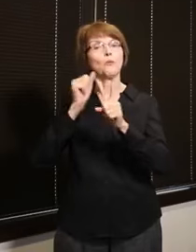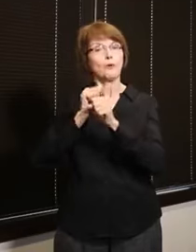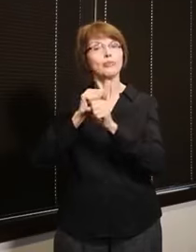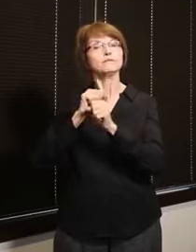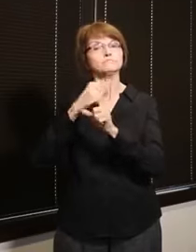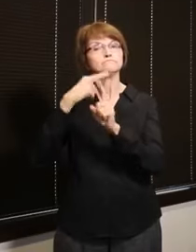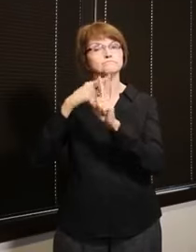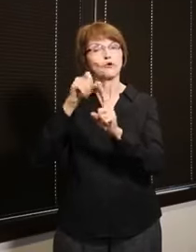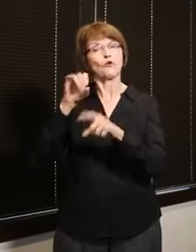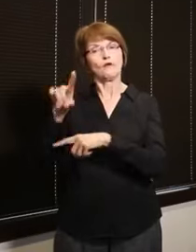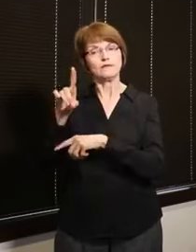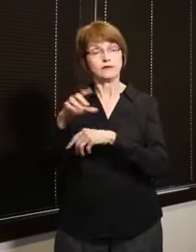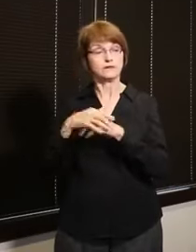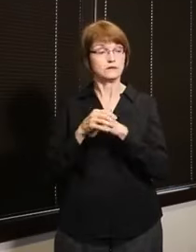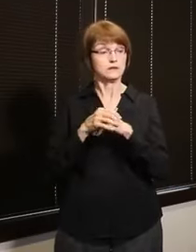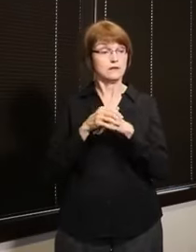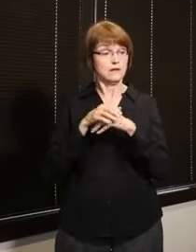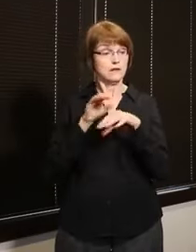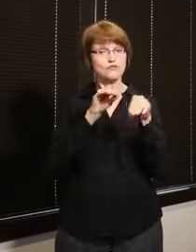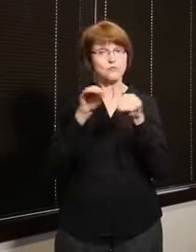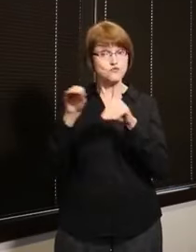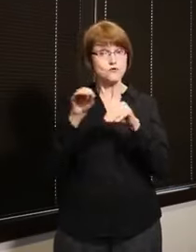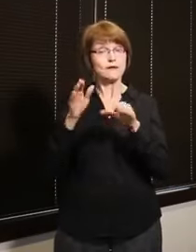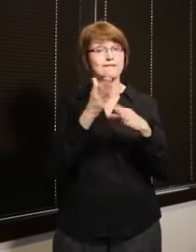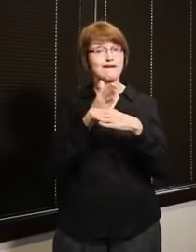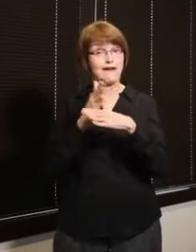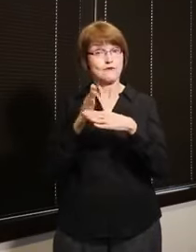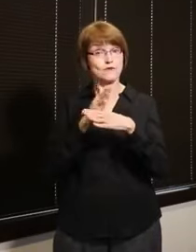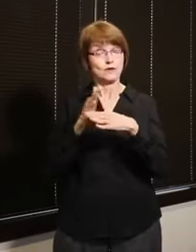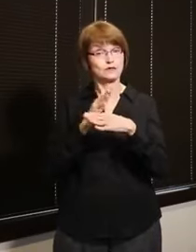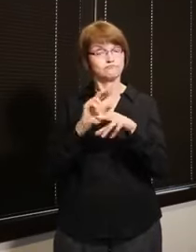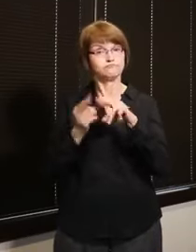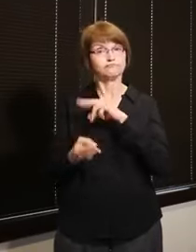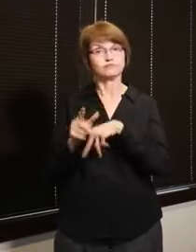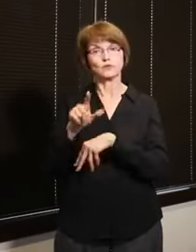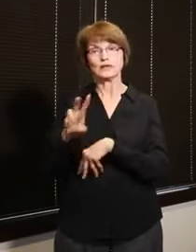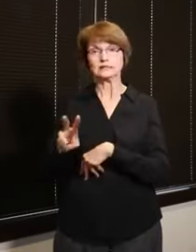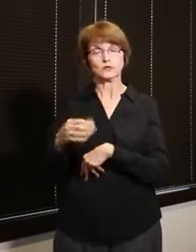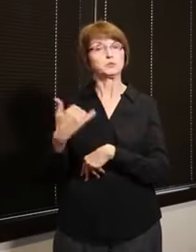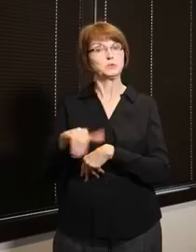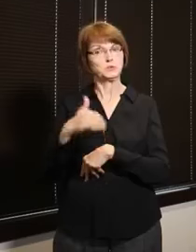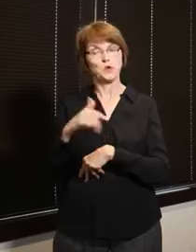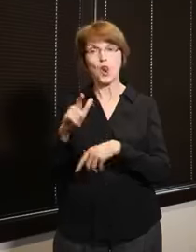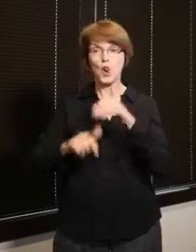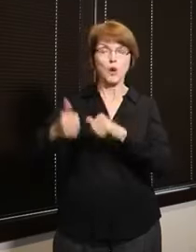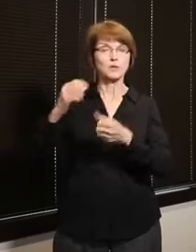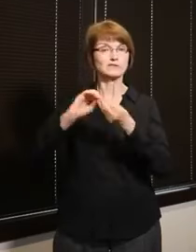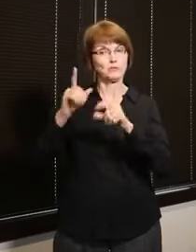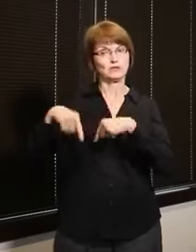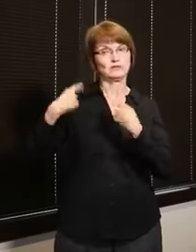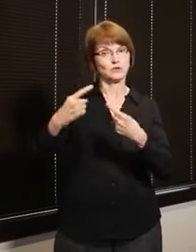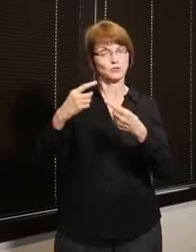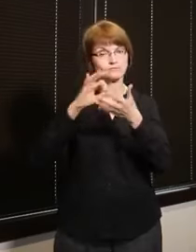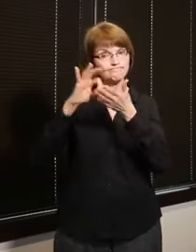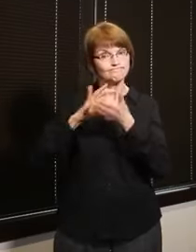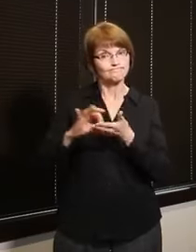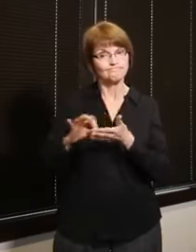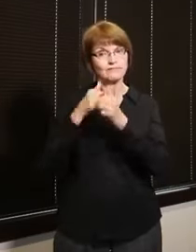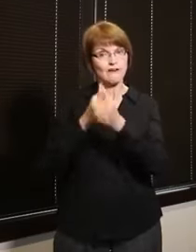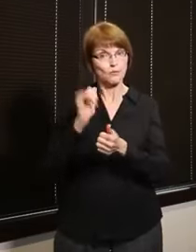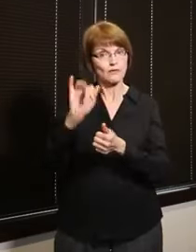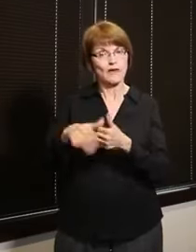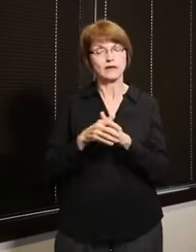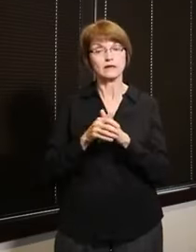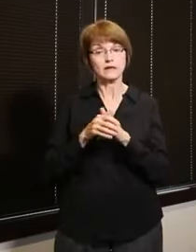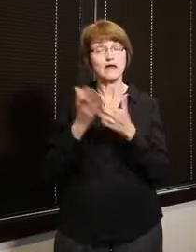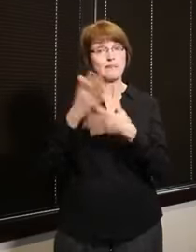fell to 26, which is our lowest point since we began tracking this data, so that's good news. So this is a really important trend, and it's